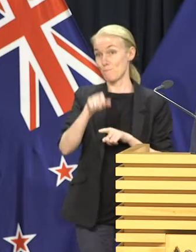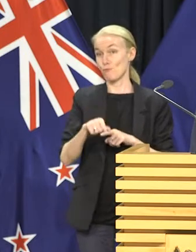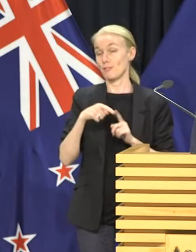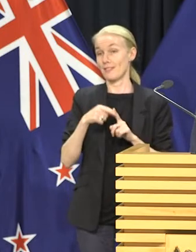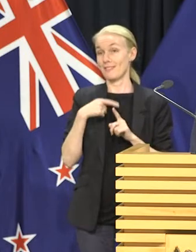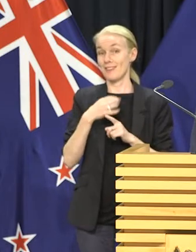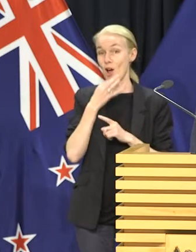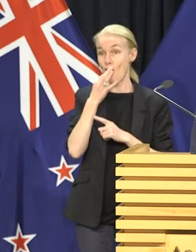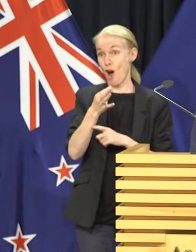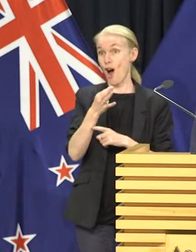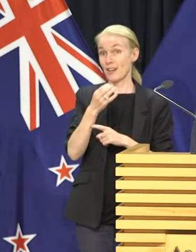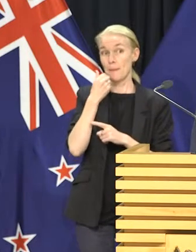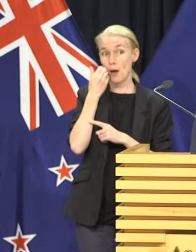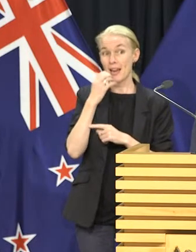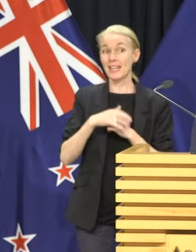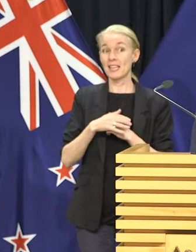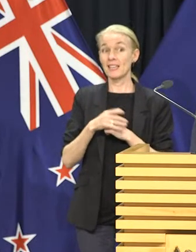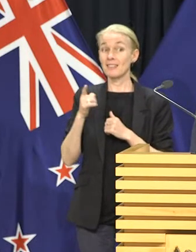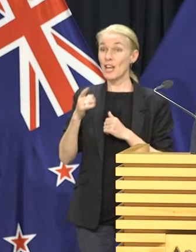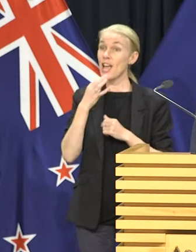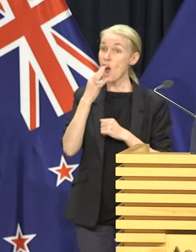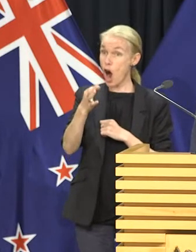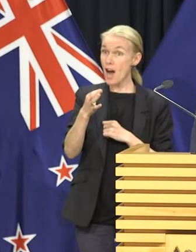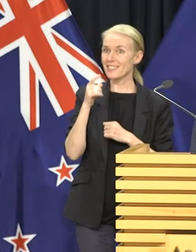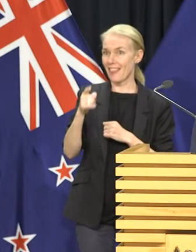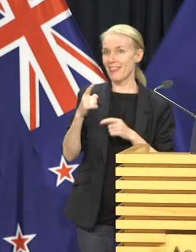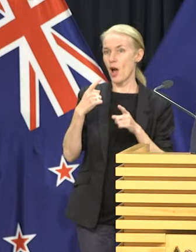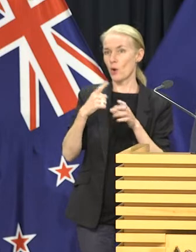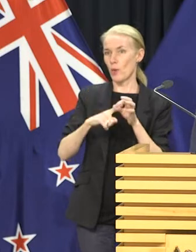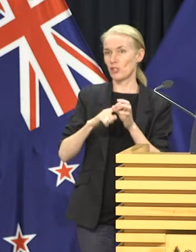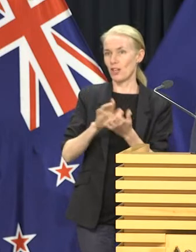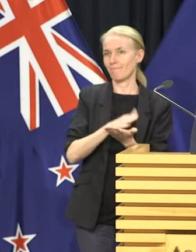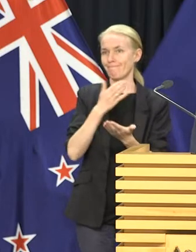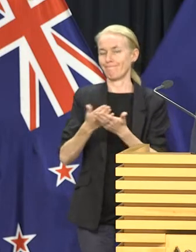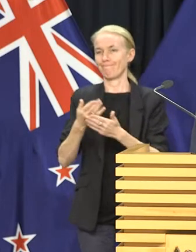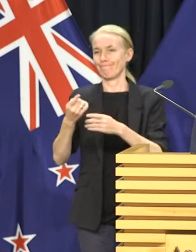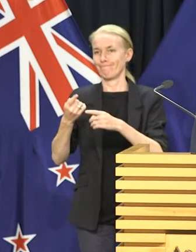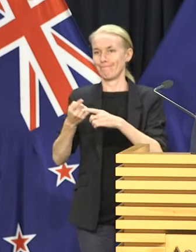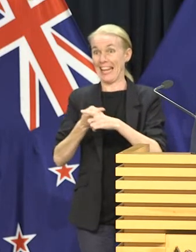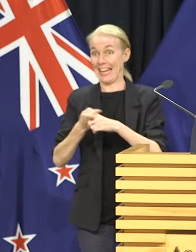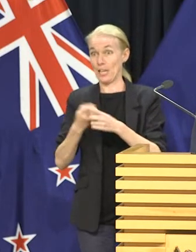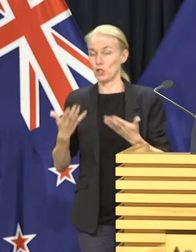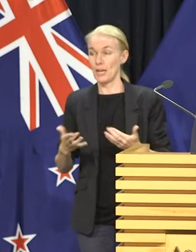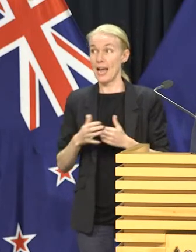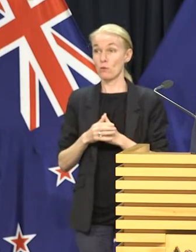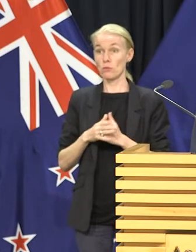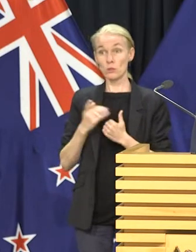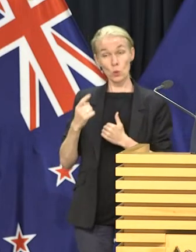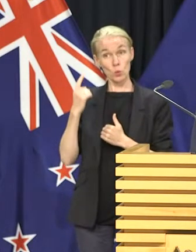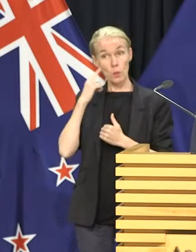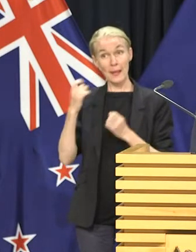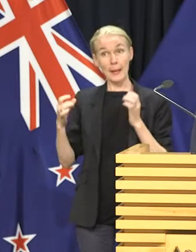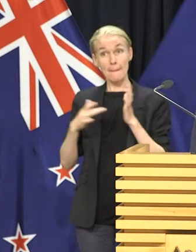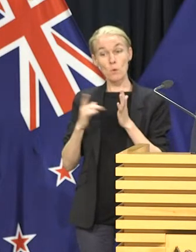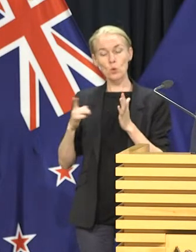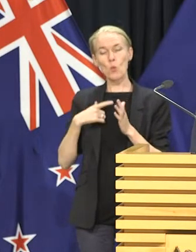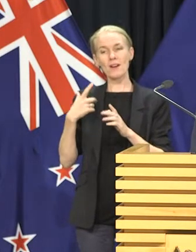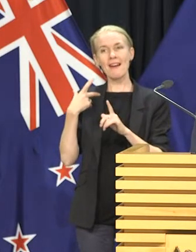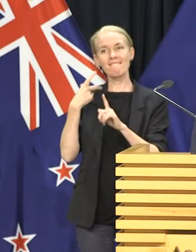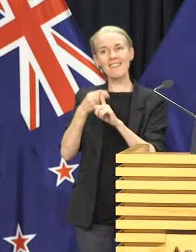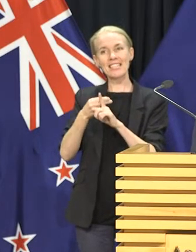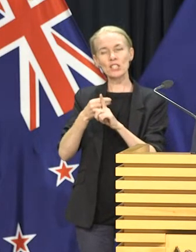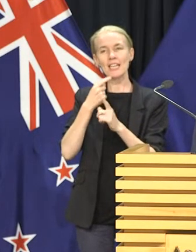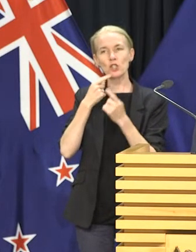kōrero. What difference does te reo Māori make when explaining something like vaccination to Māori communities, and how significant is that for